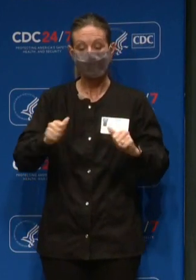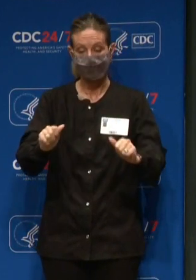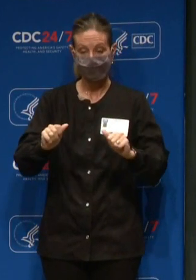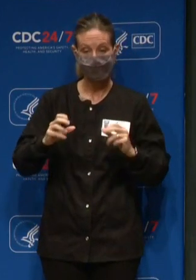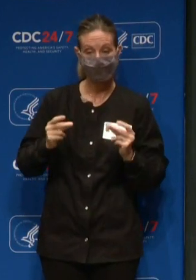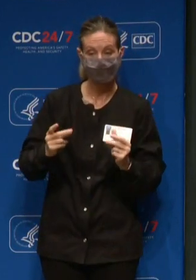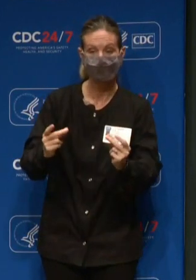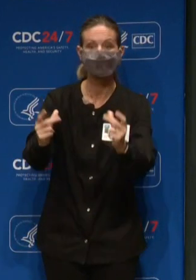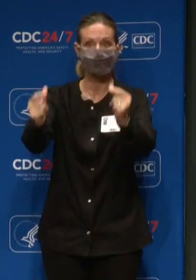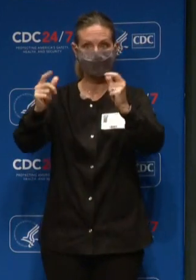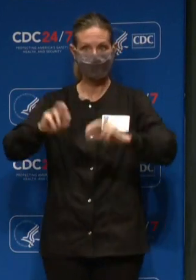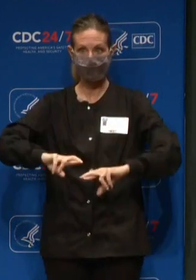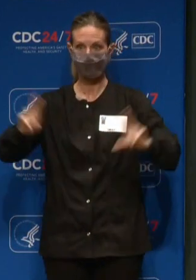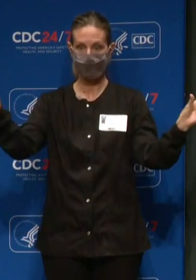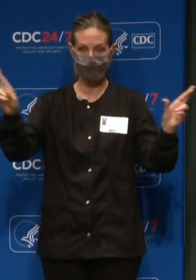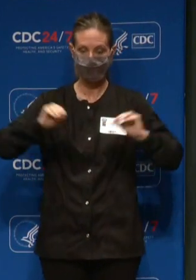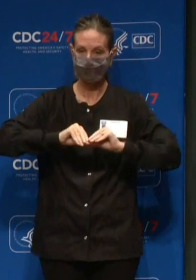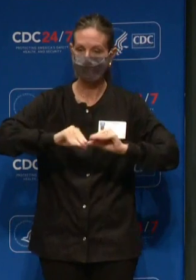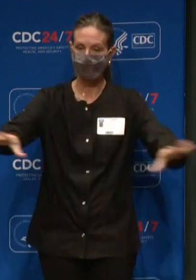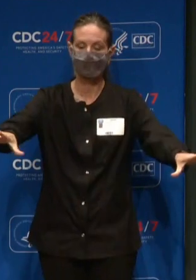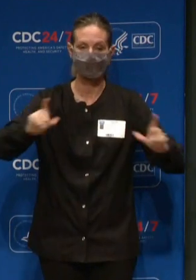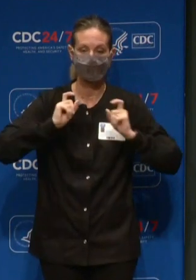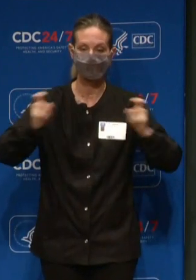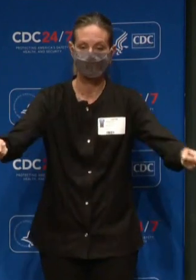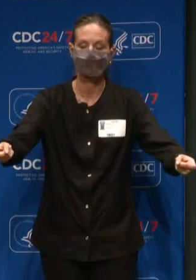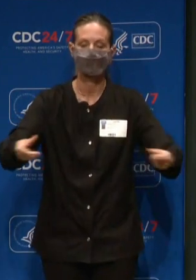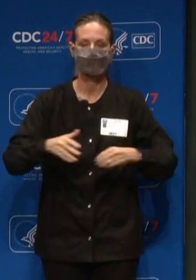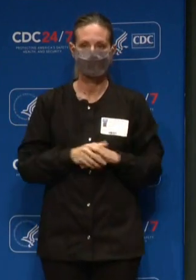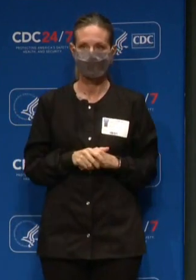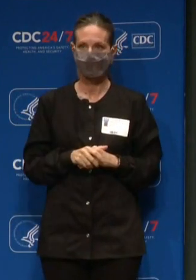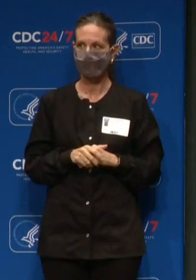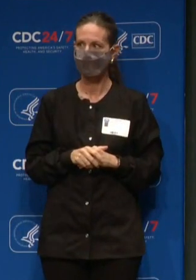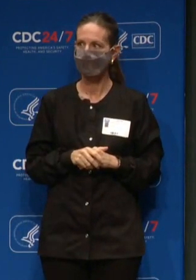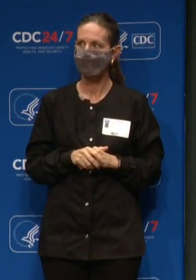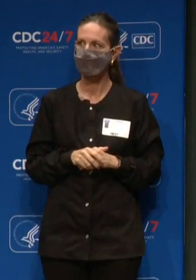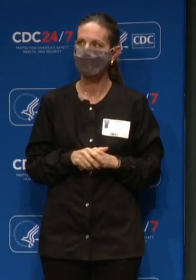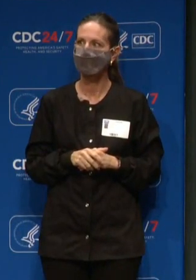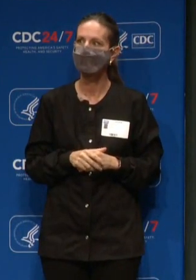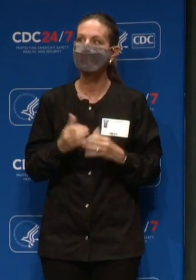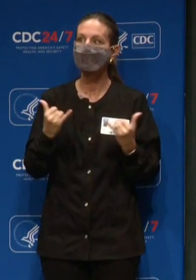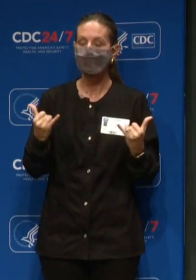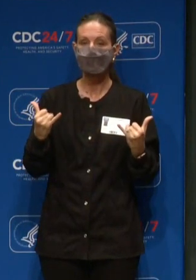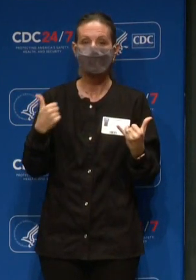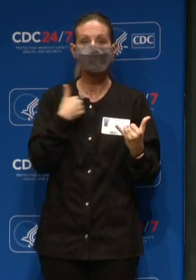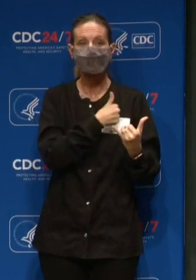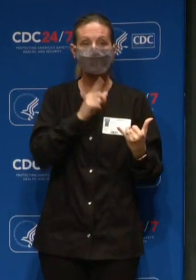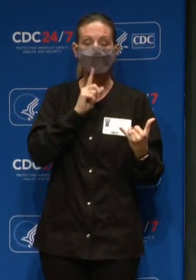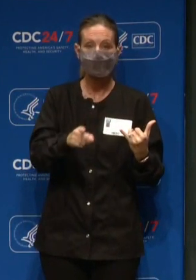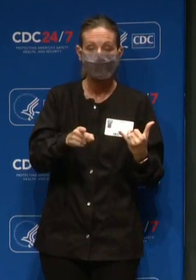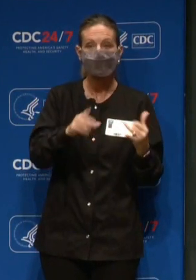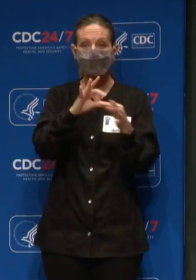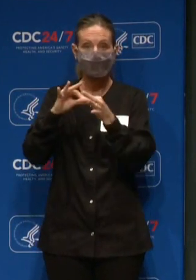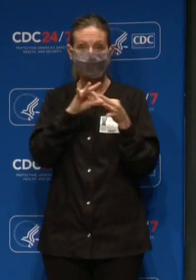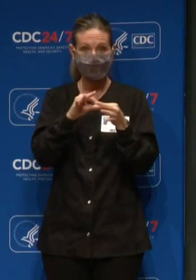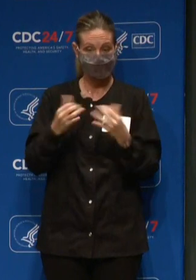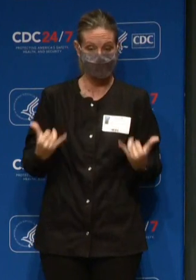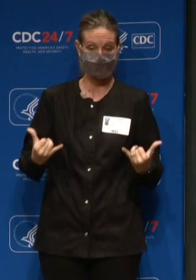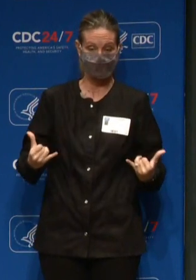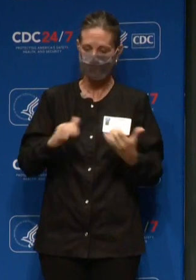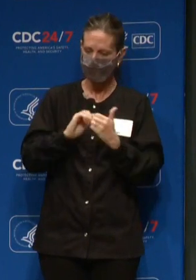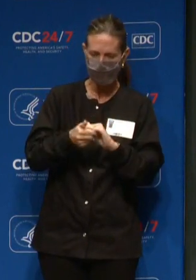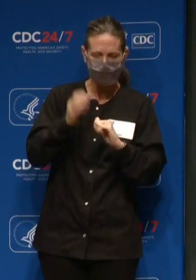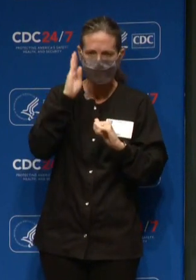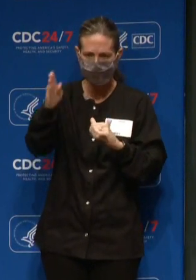with Operation Warp Speed, the CDC, as Dr. Butler mentioned, is leading the effort to coordinate vaccine distribution and